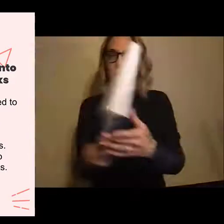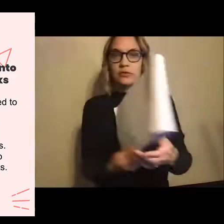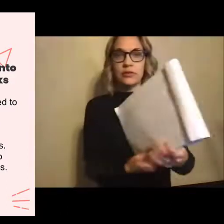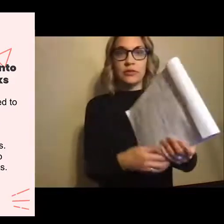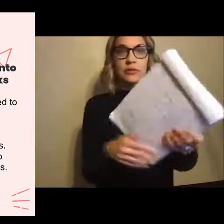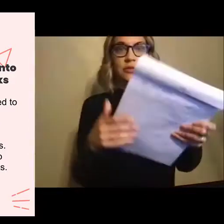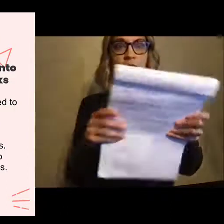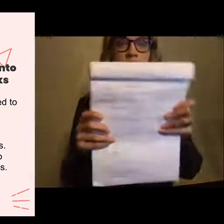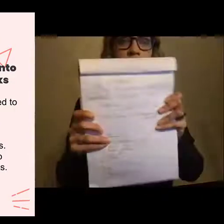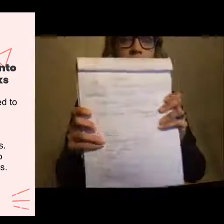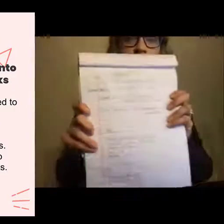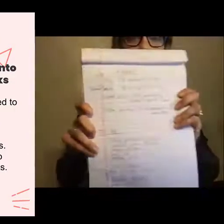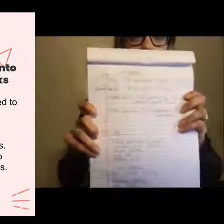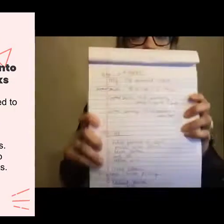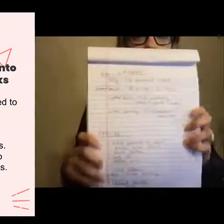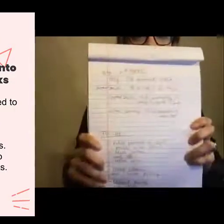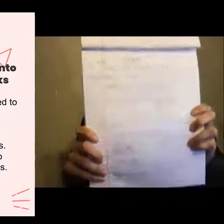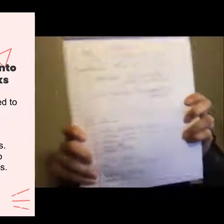now.